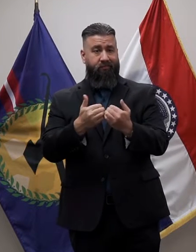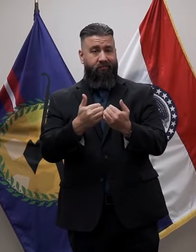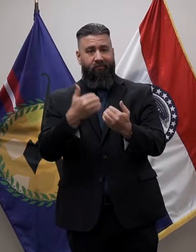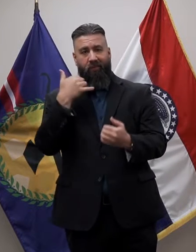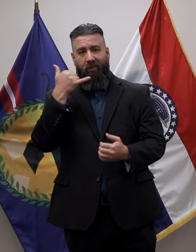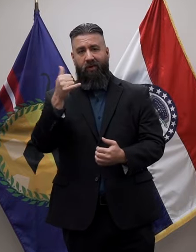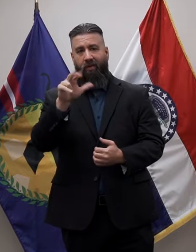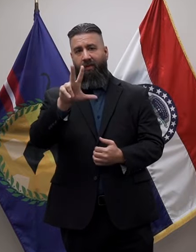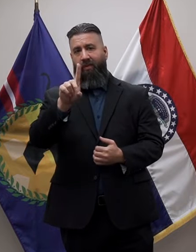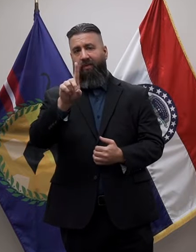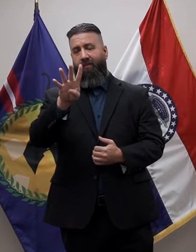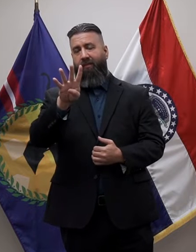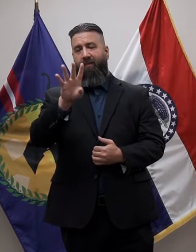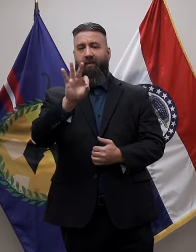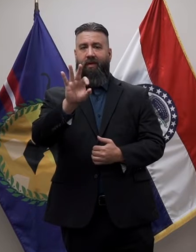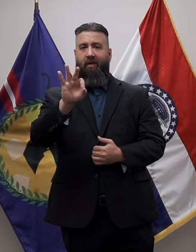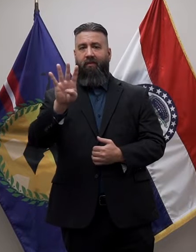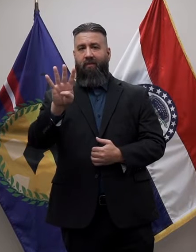314-994-3300.